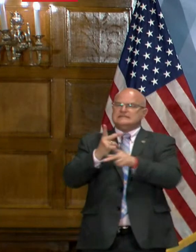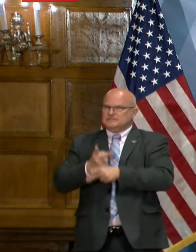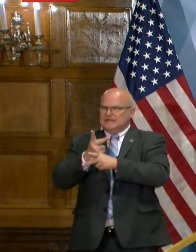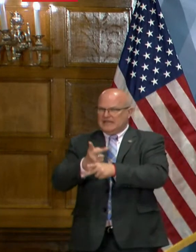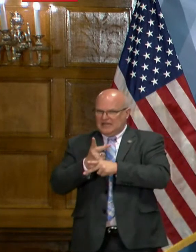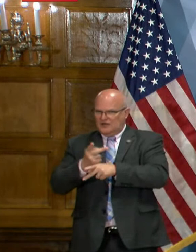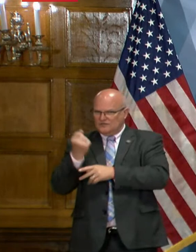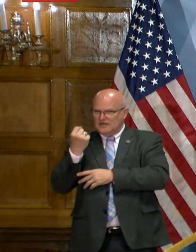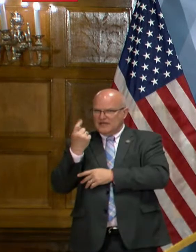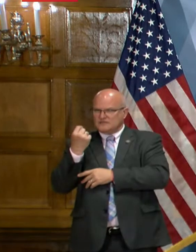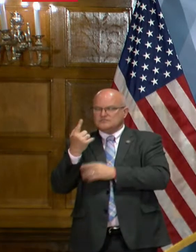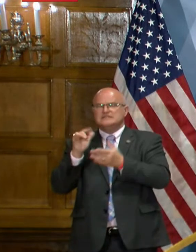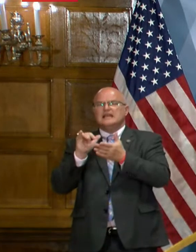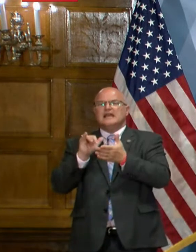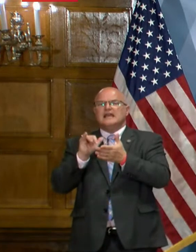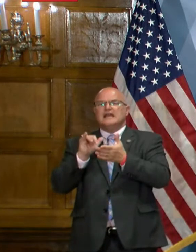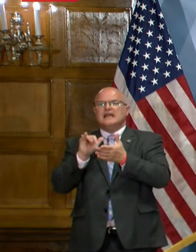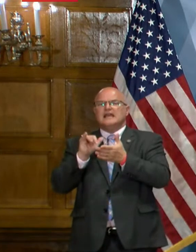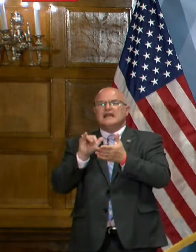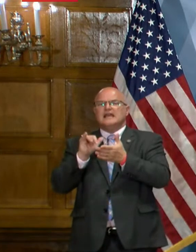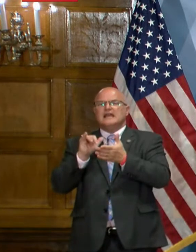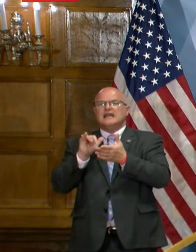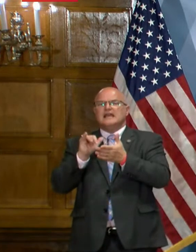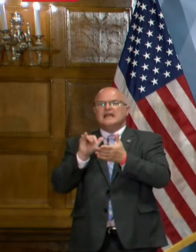and realize that the virus